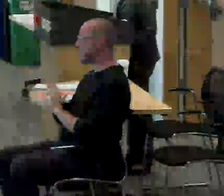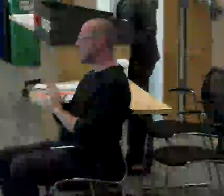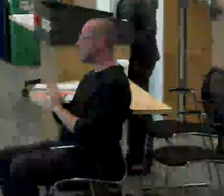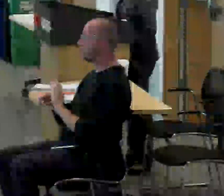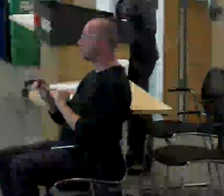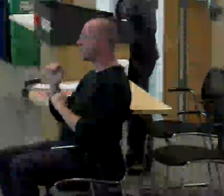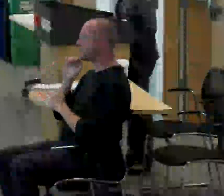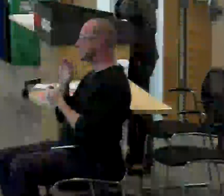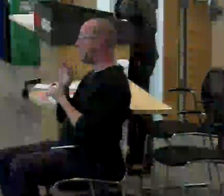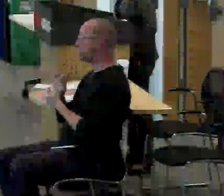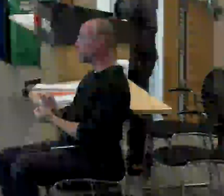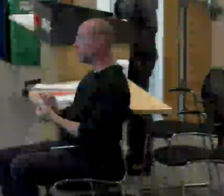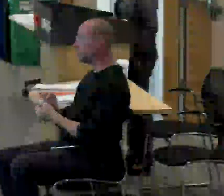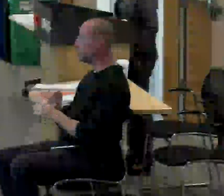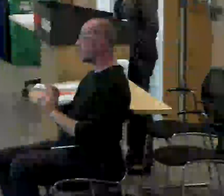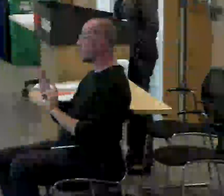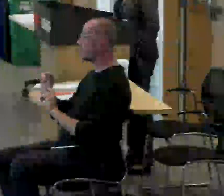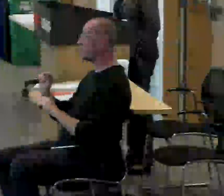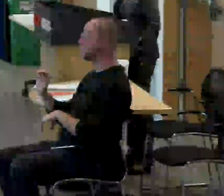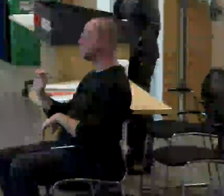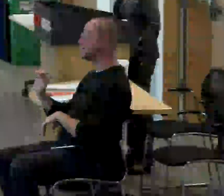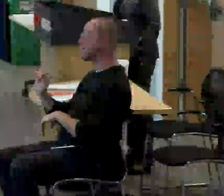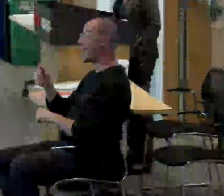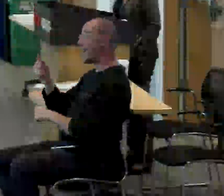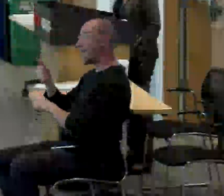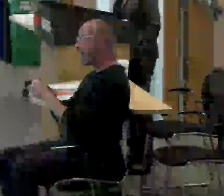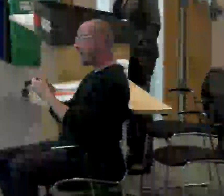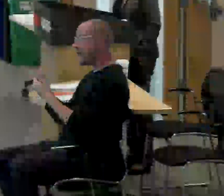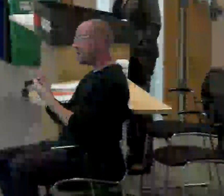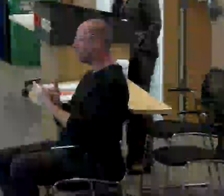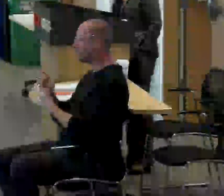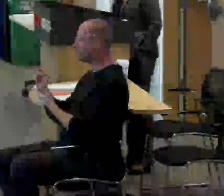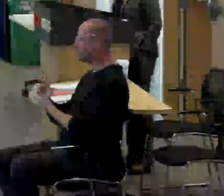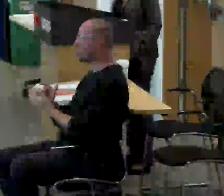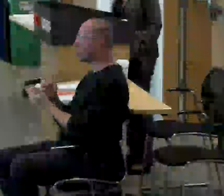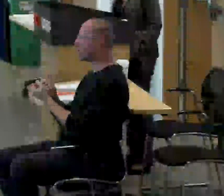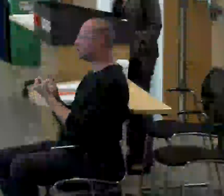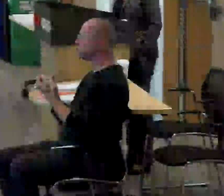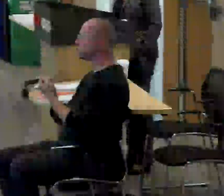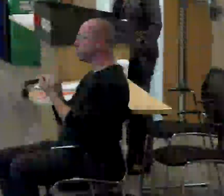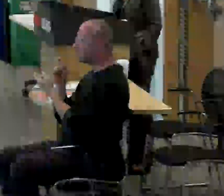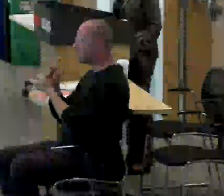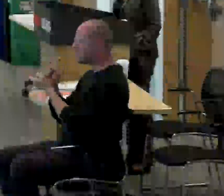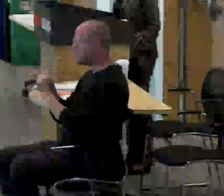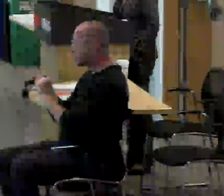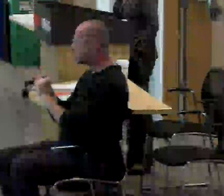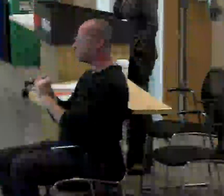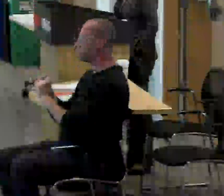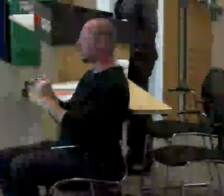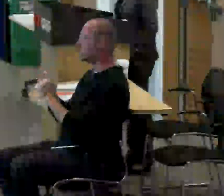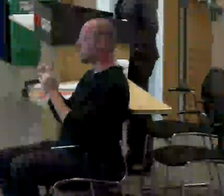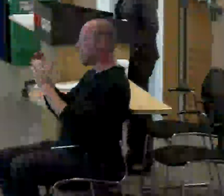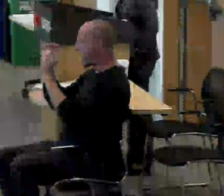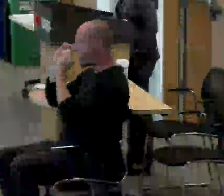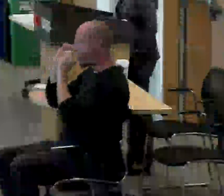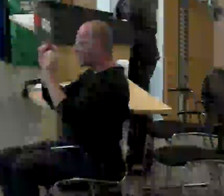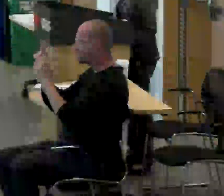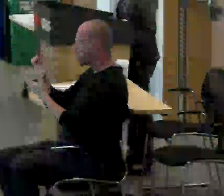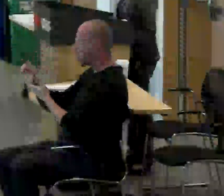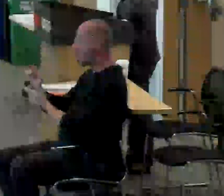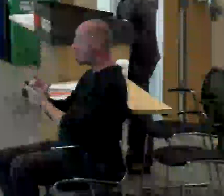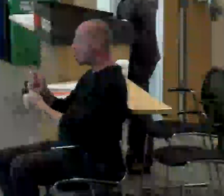new law, we are trying to advocate for positive changes. We're trying to educate lawmakers,